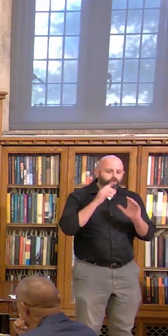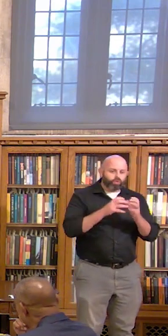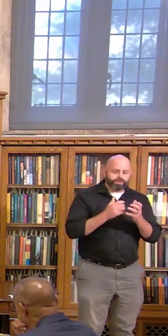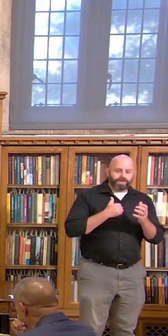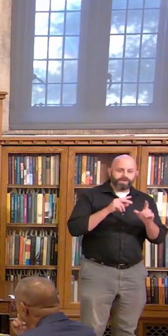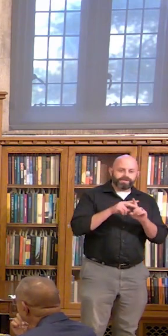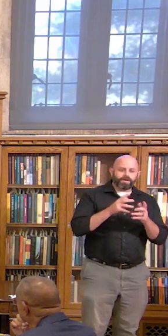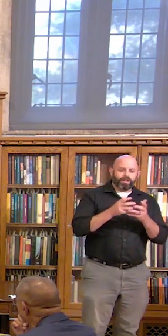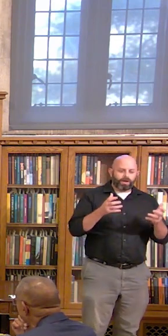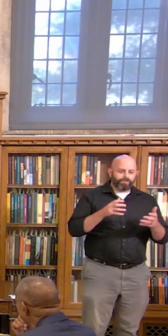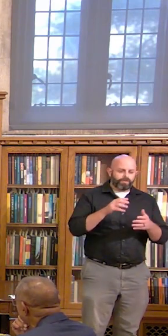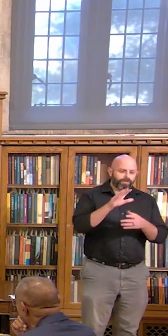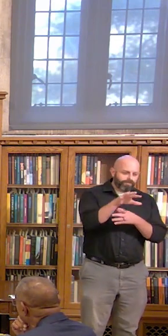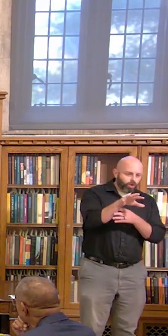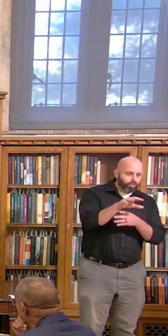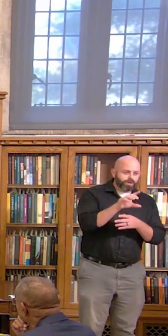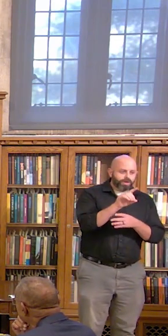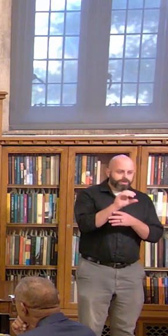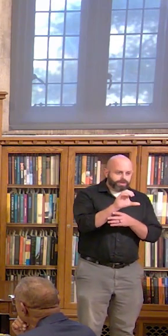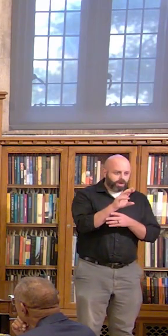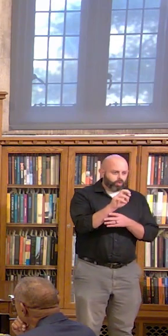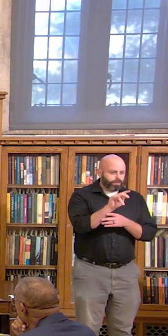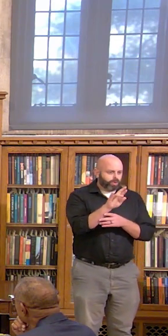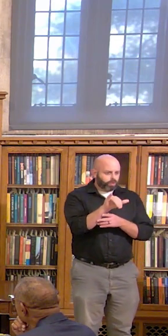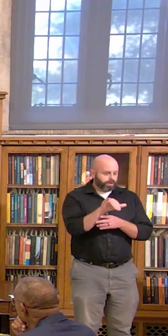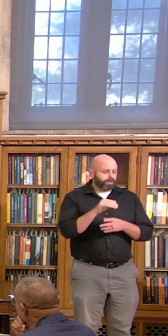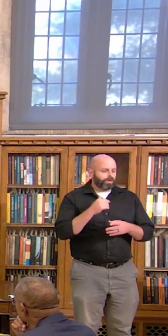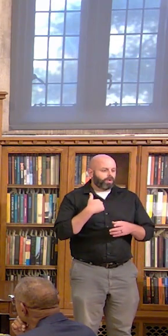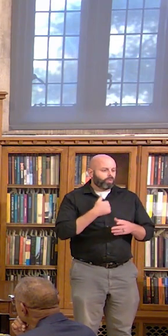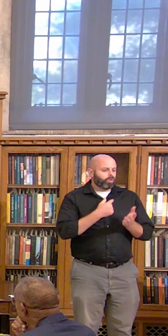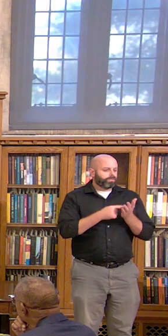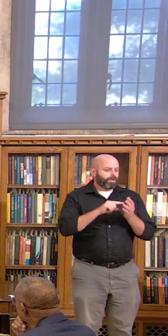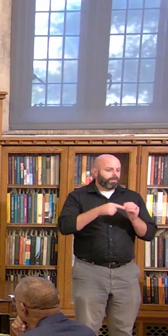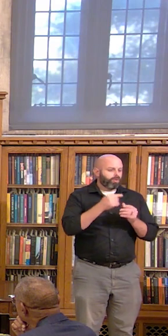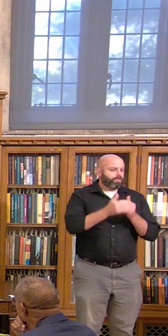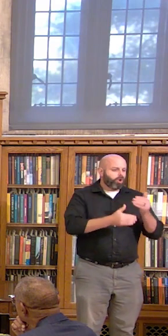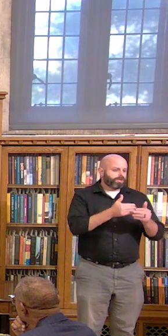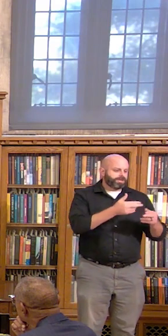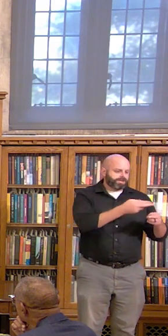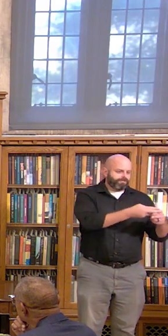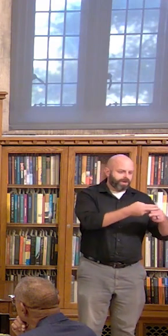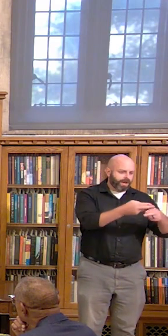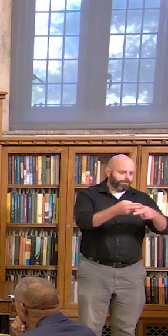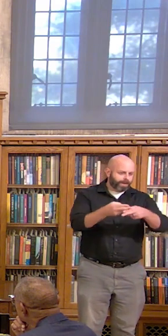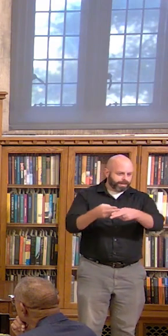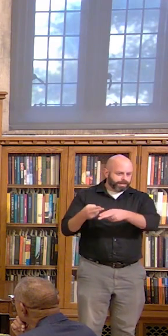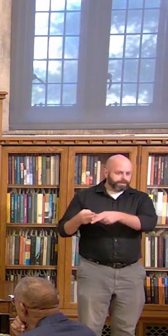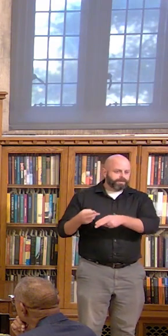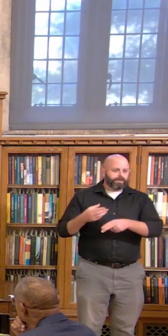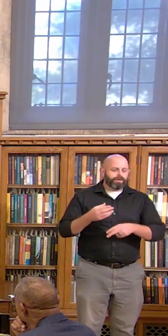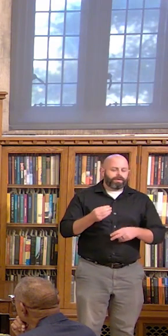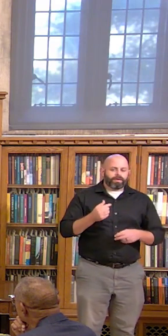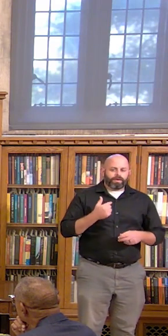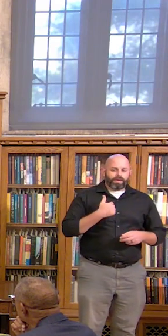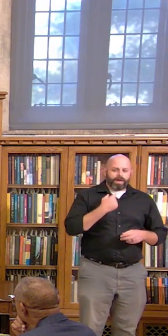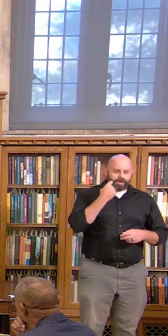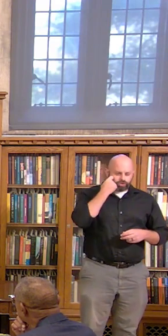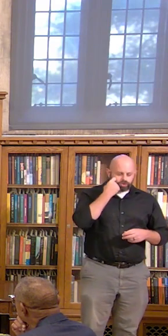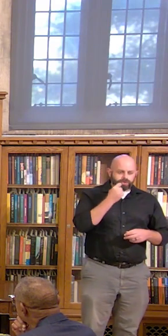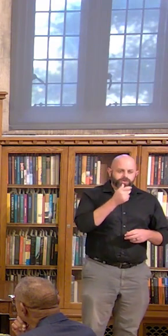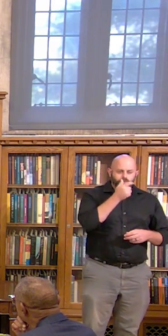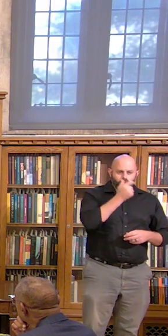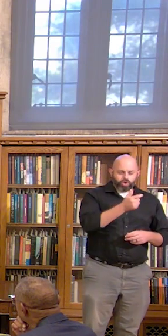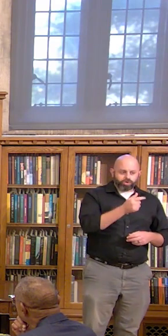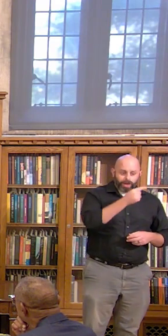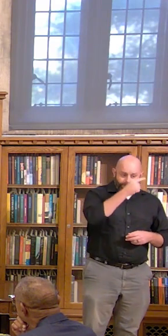videos documentaries um we are talking about the process of naming and and we I just watched Black is